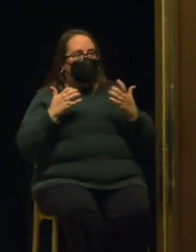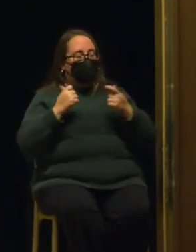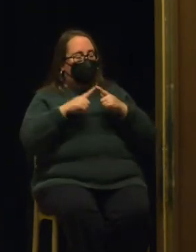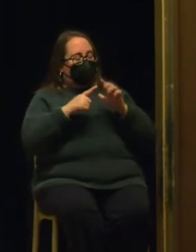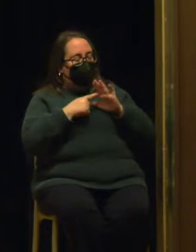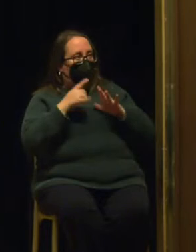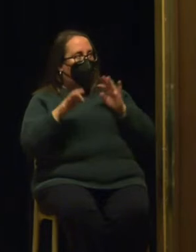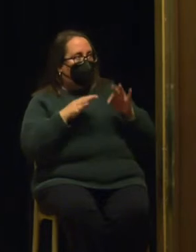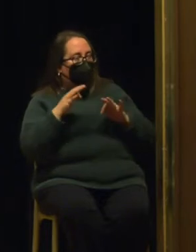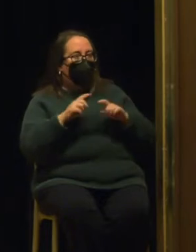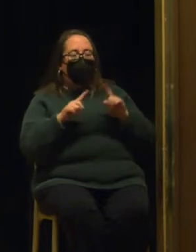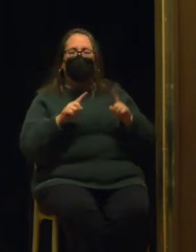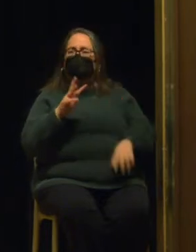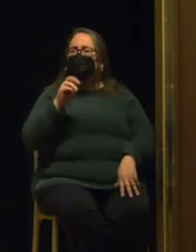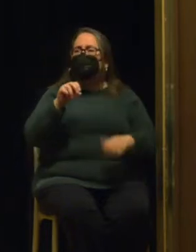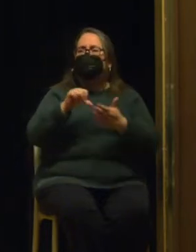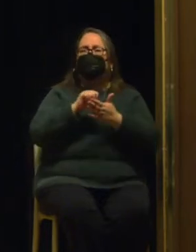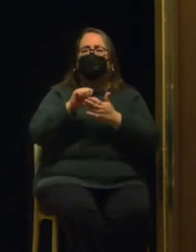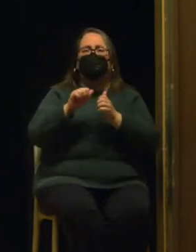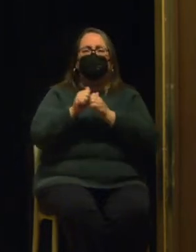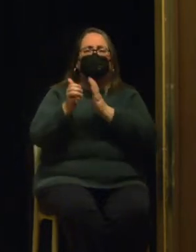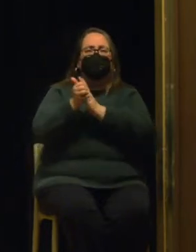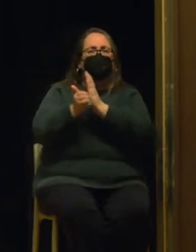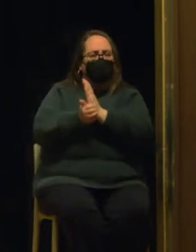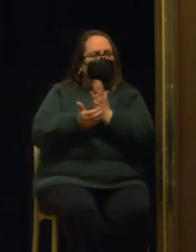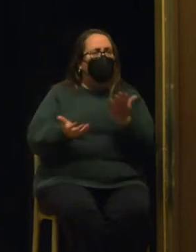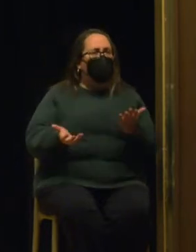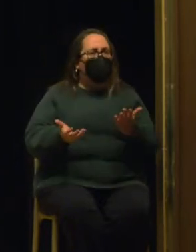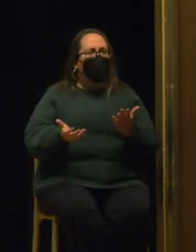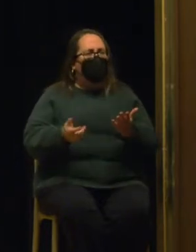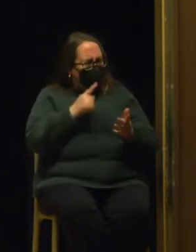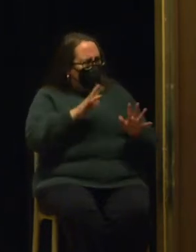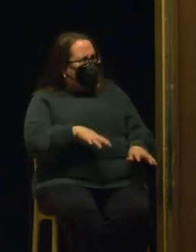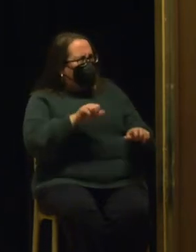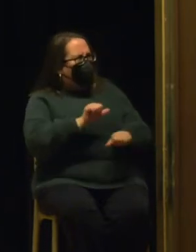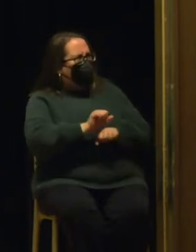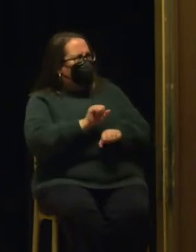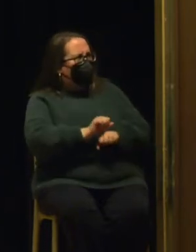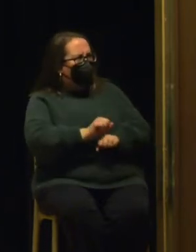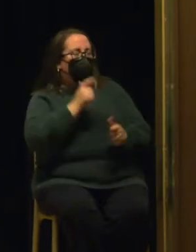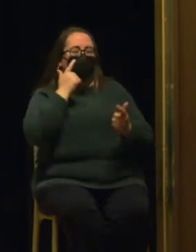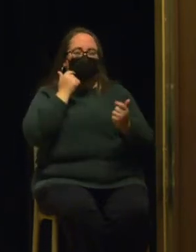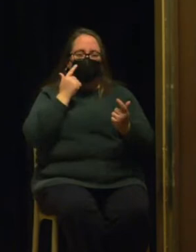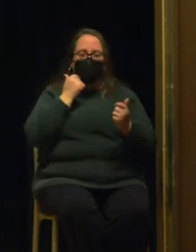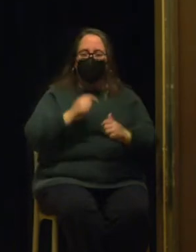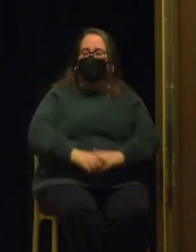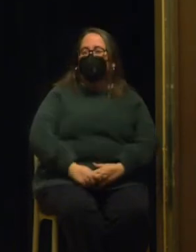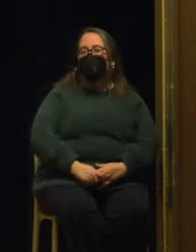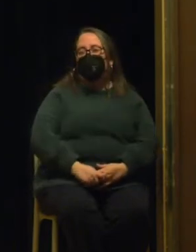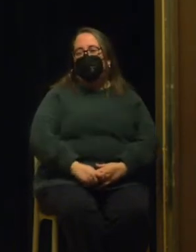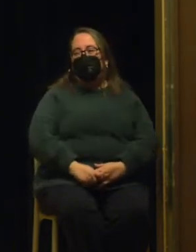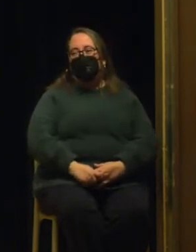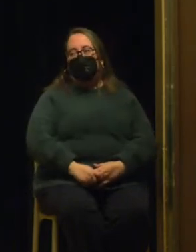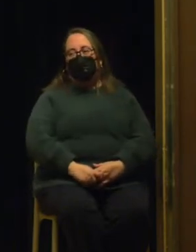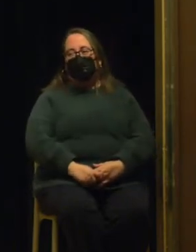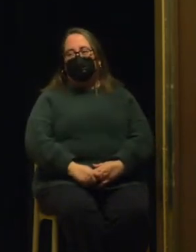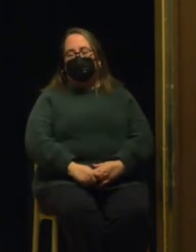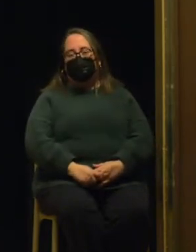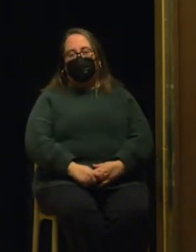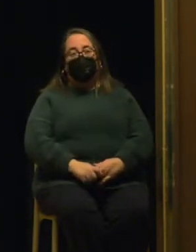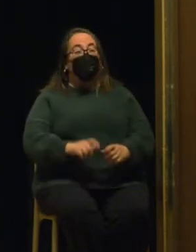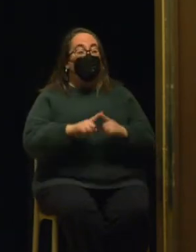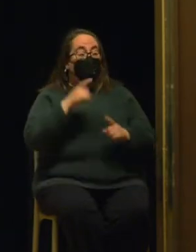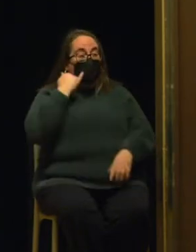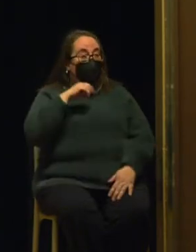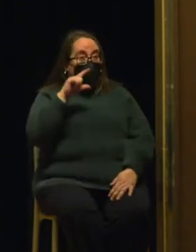no, no. It's just 60 pages with a staple. You want y'all to go to Kinko's, right? But if we had come back with something that low